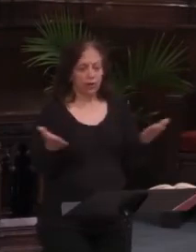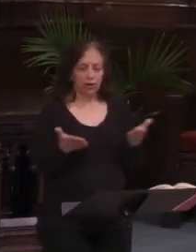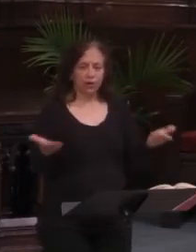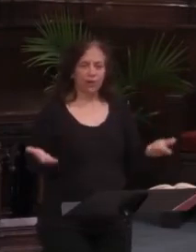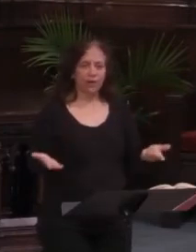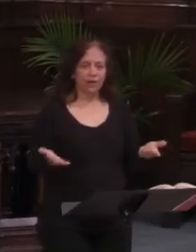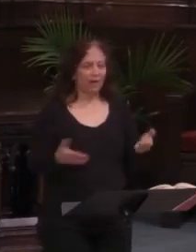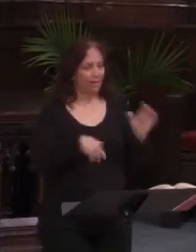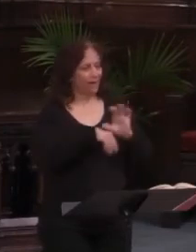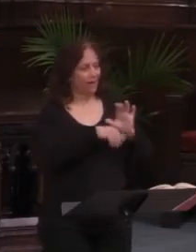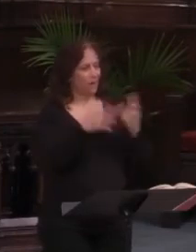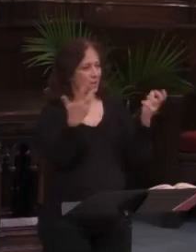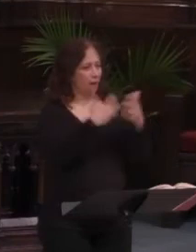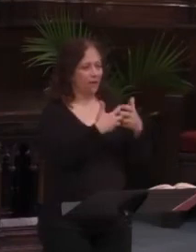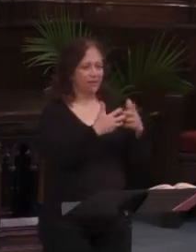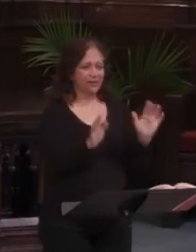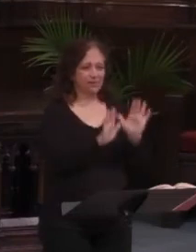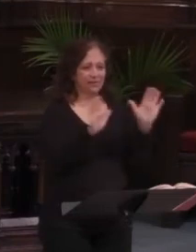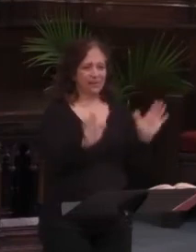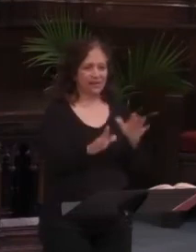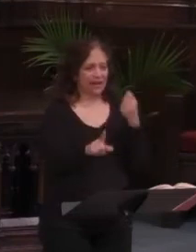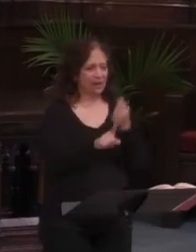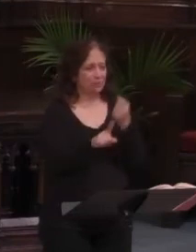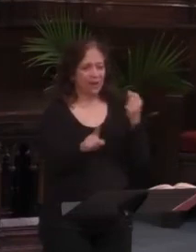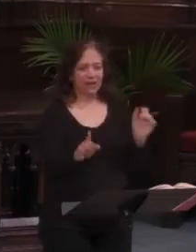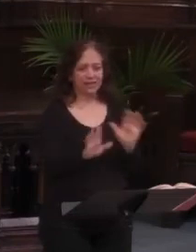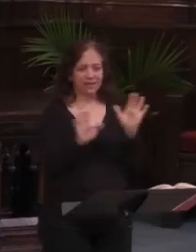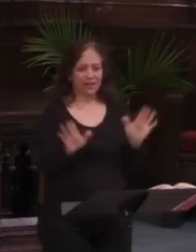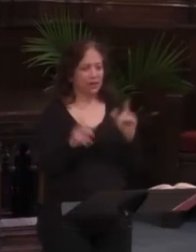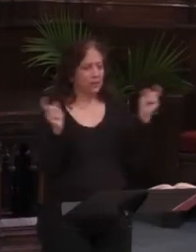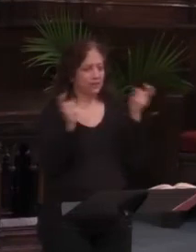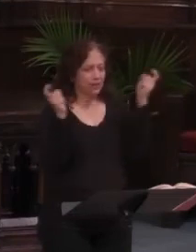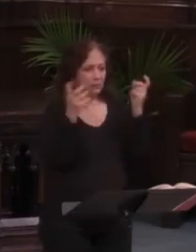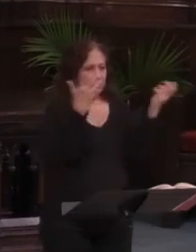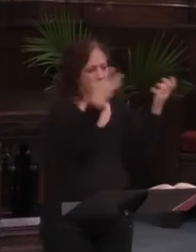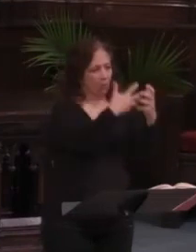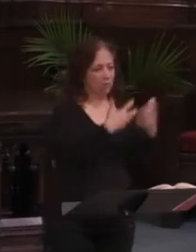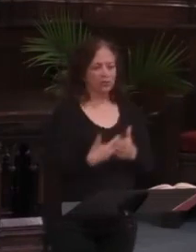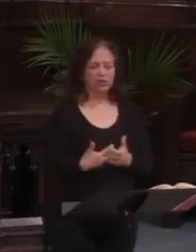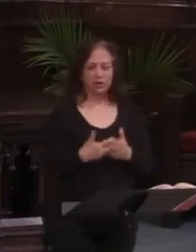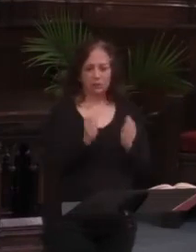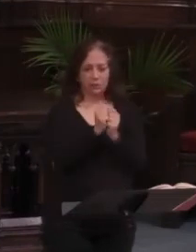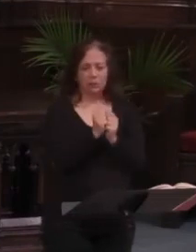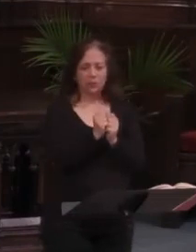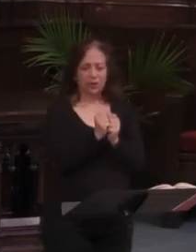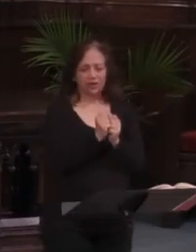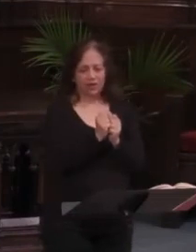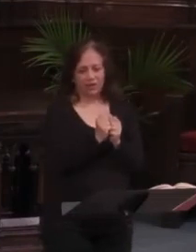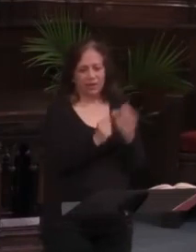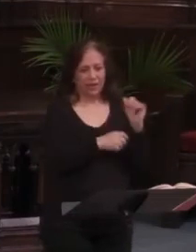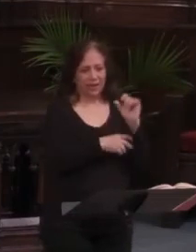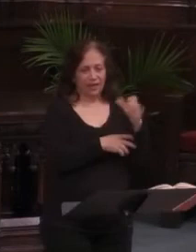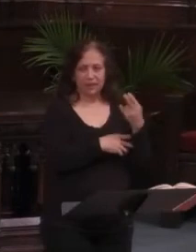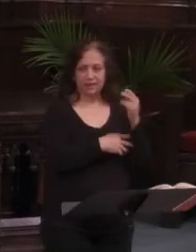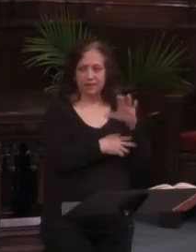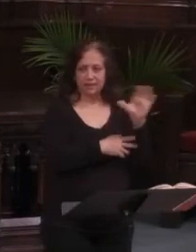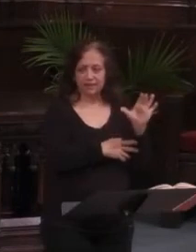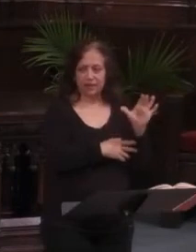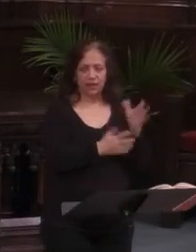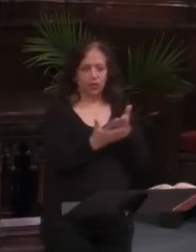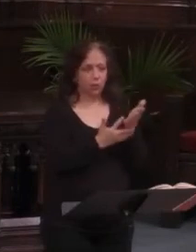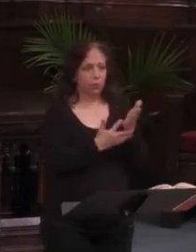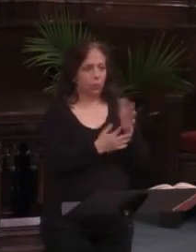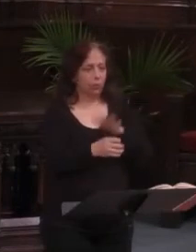Sunday, Partnership Sunday. We celebrate these partnerships with these amazing organizations throughout the greater Hartford area